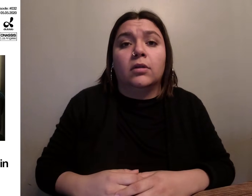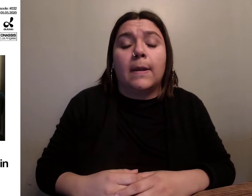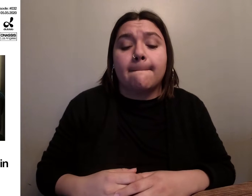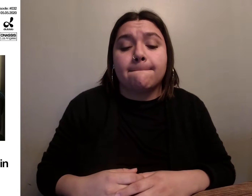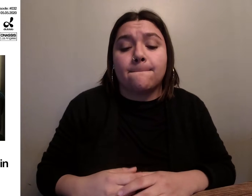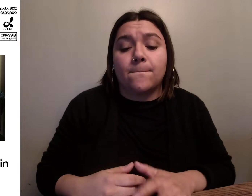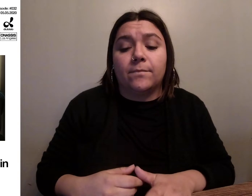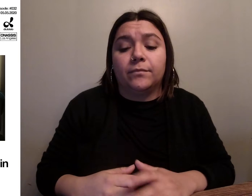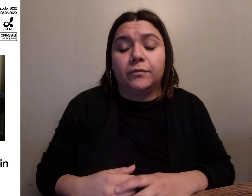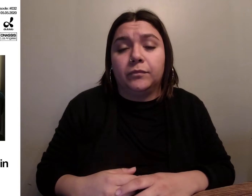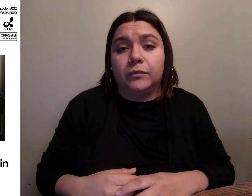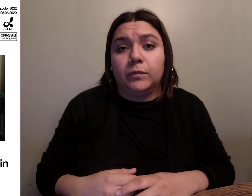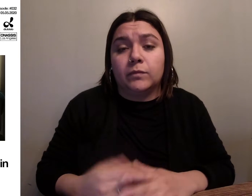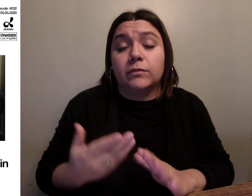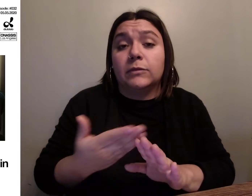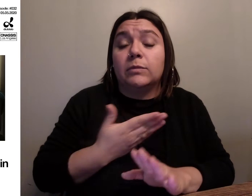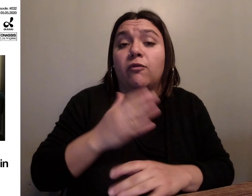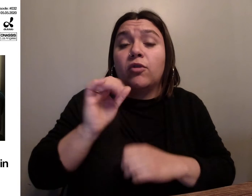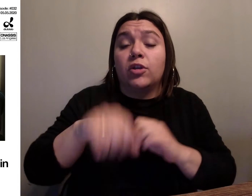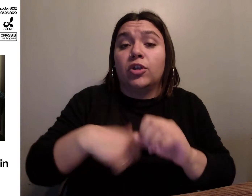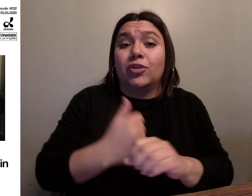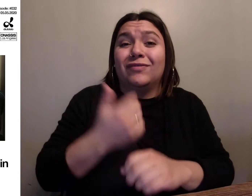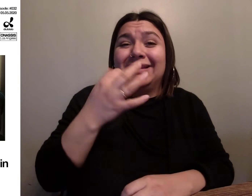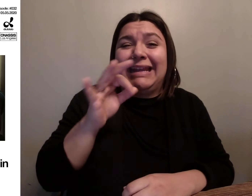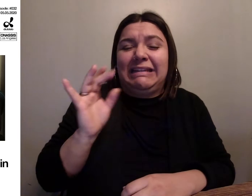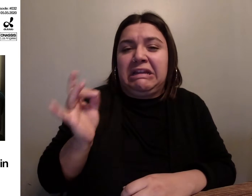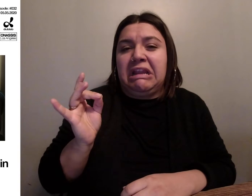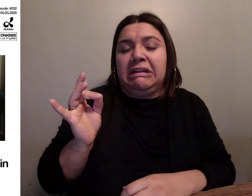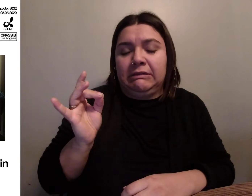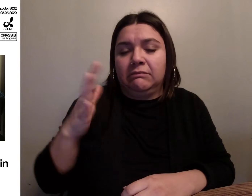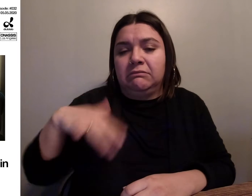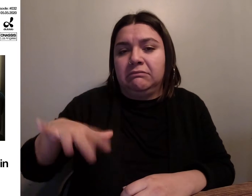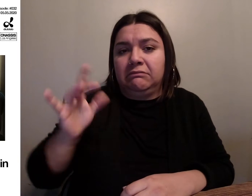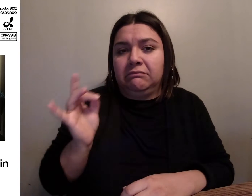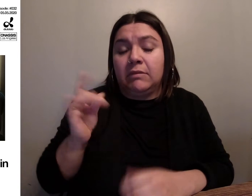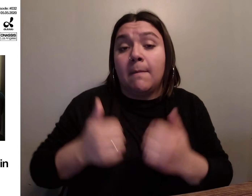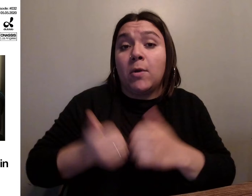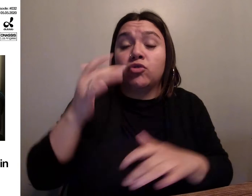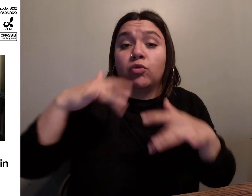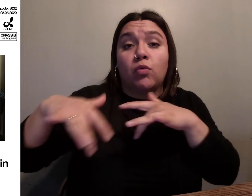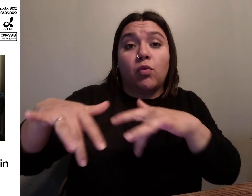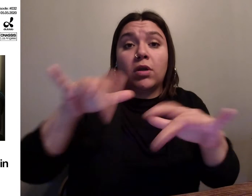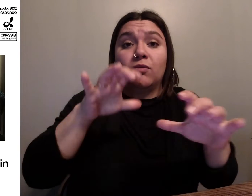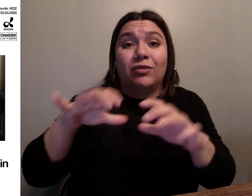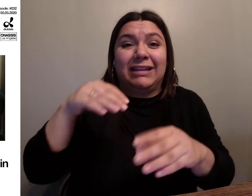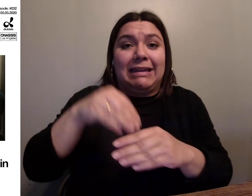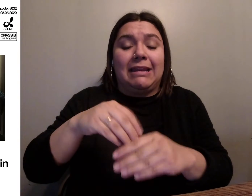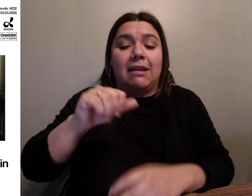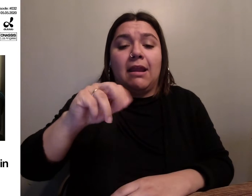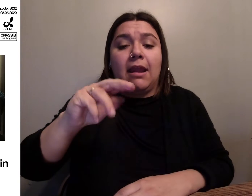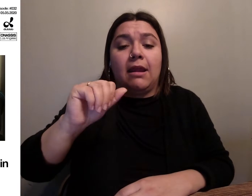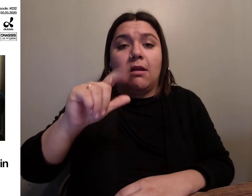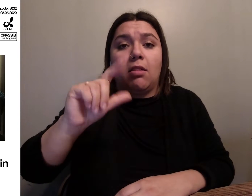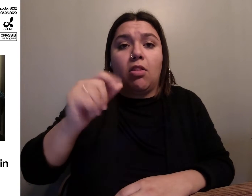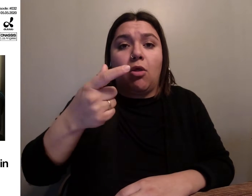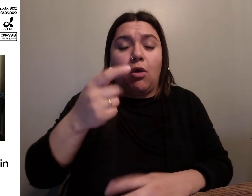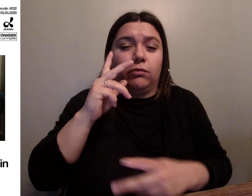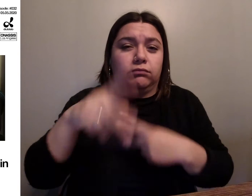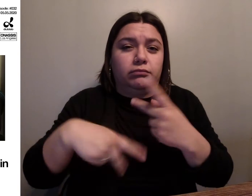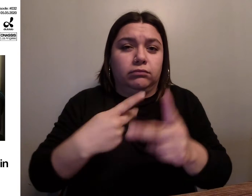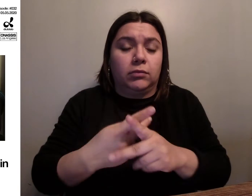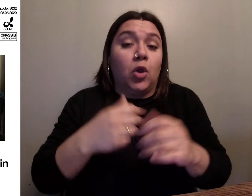recordings that we were doing were done in an analog format with audio tape, those old tape machines that you remember.